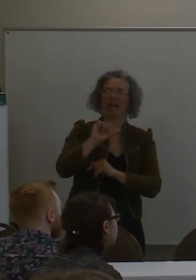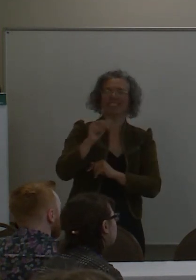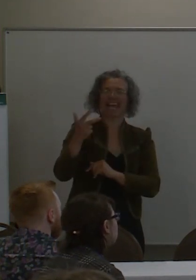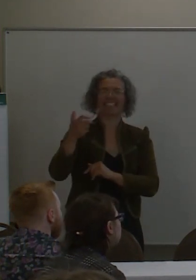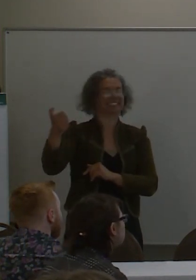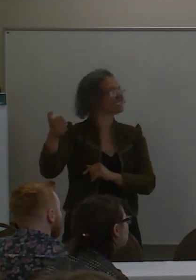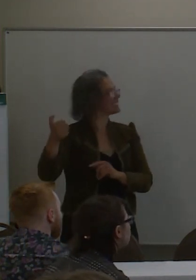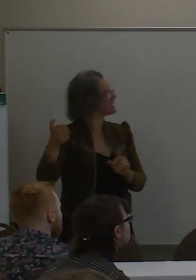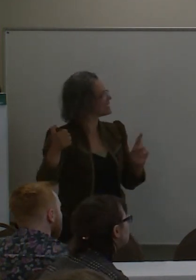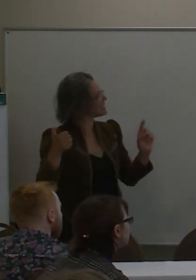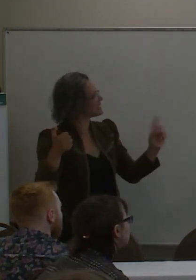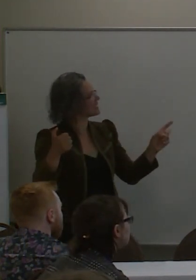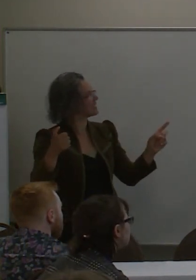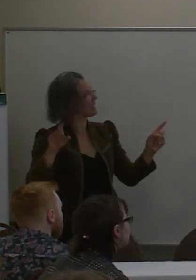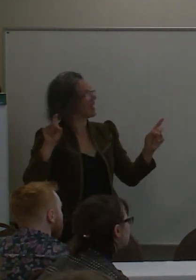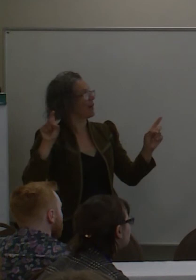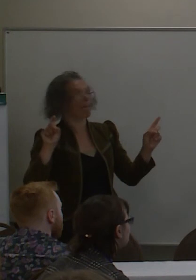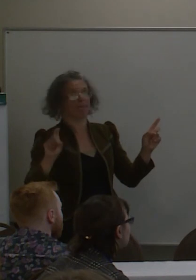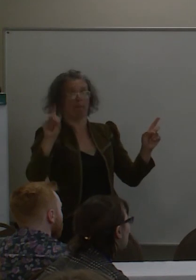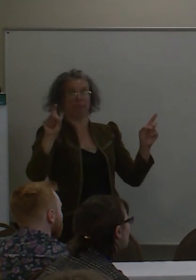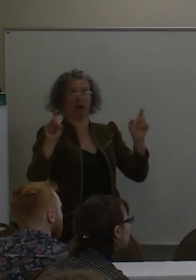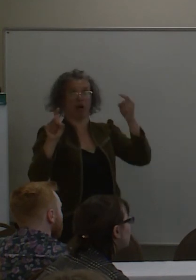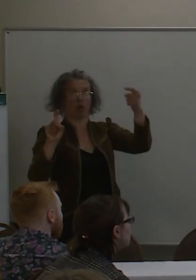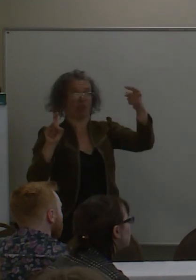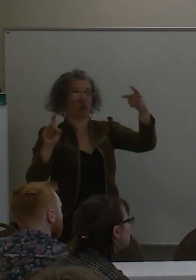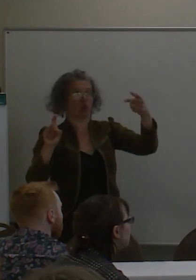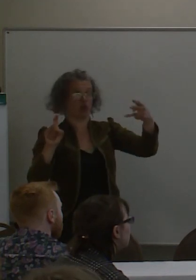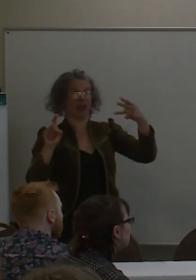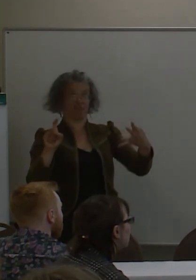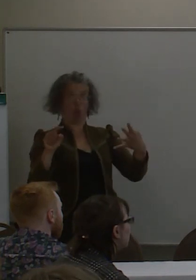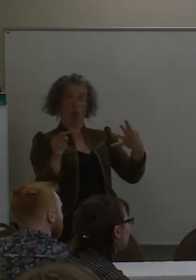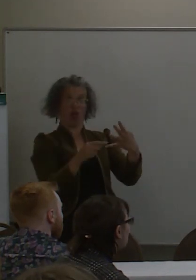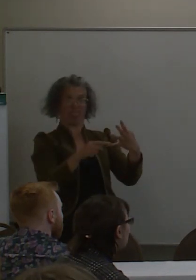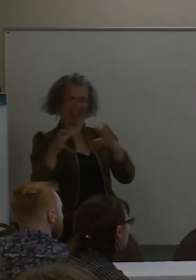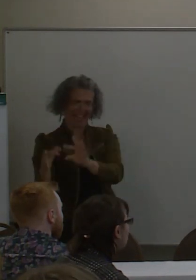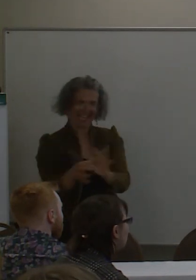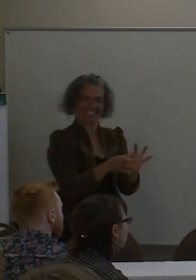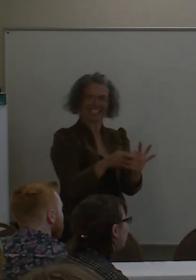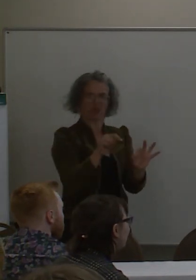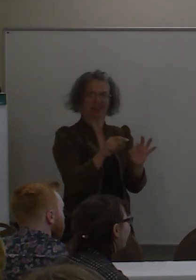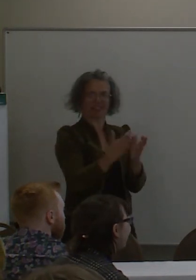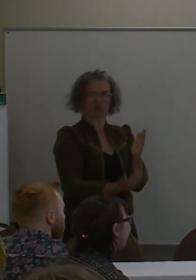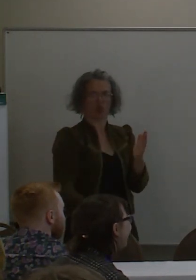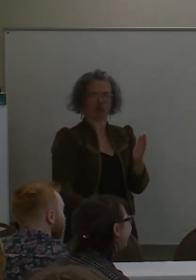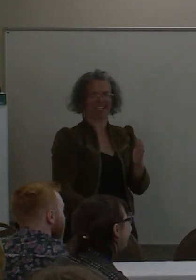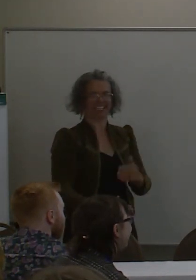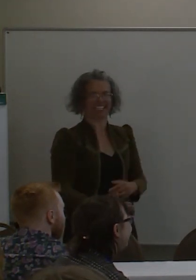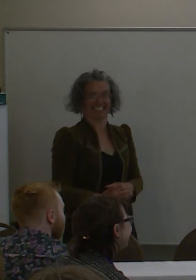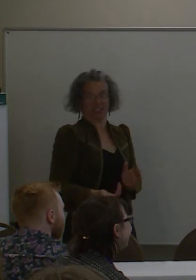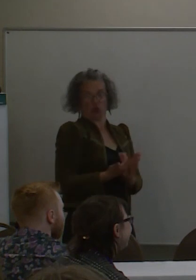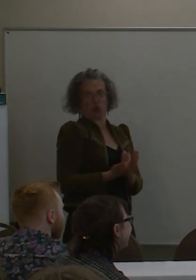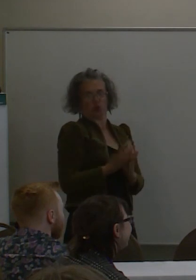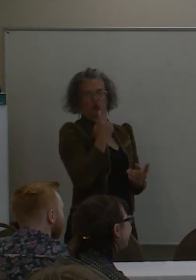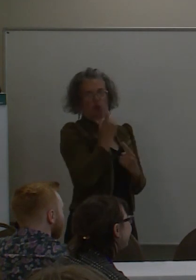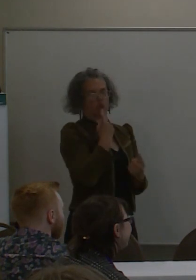up 4th in line. So this is brand new. I did this just before I left, and nobody knows it yet.